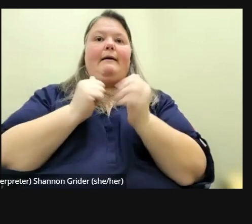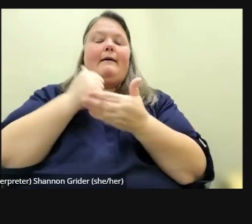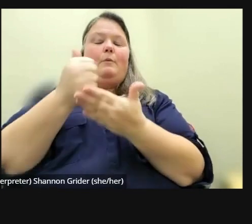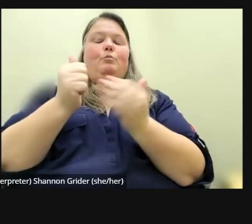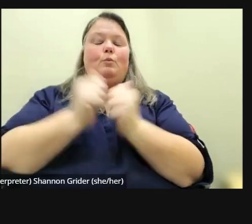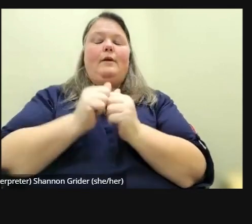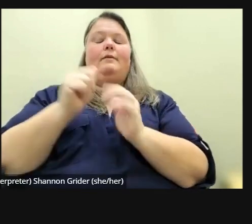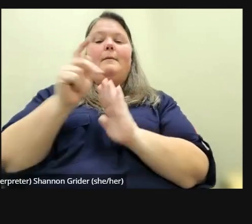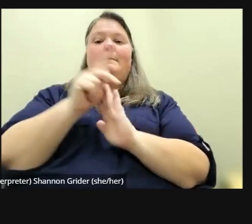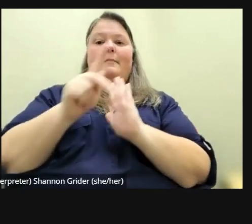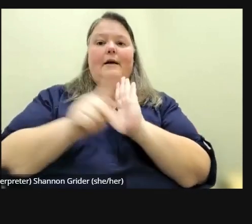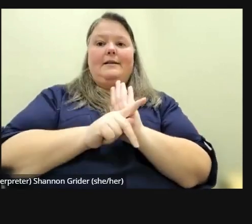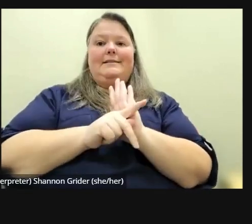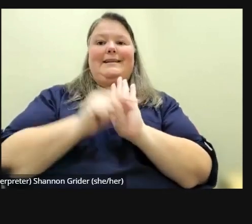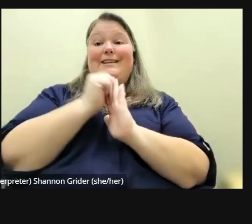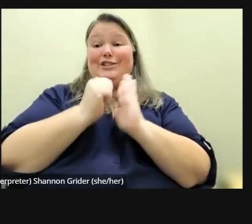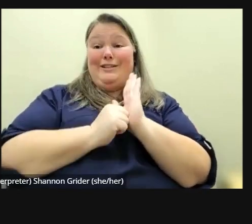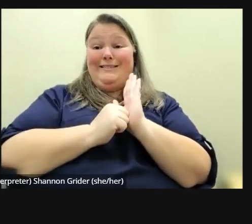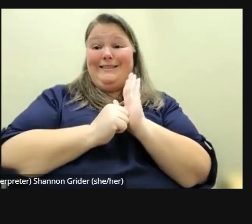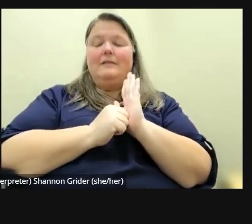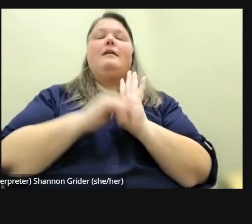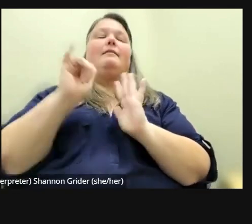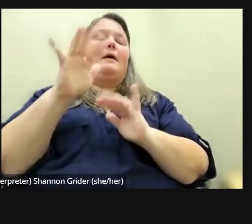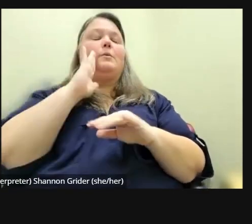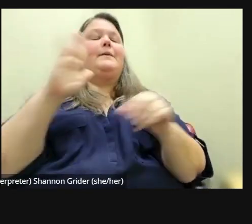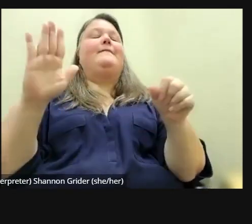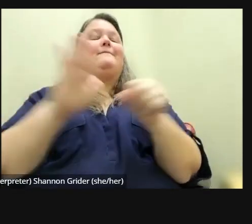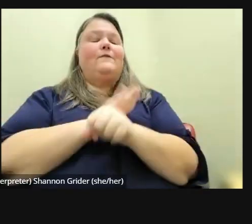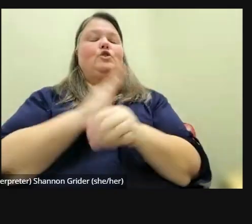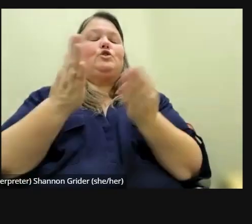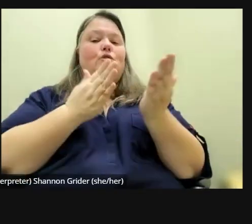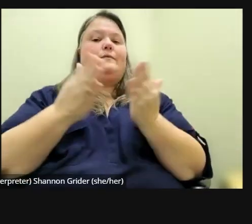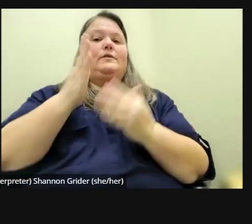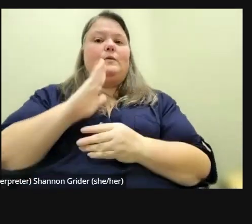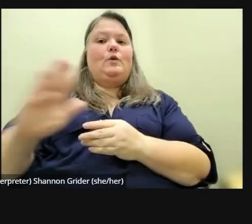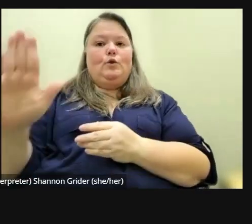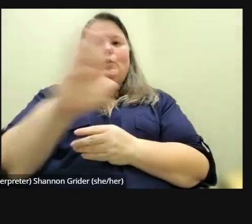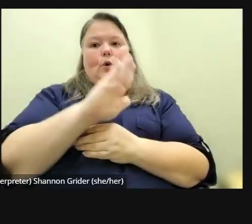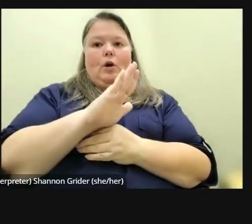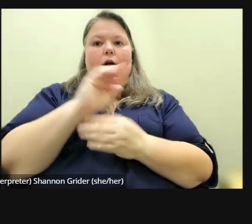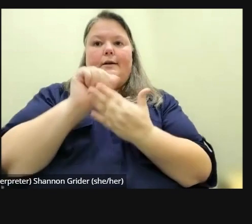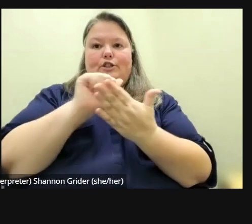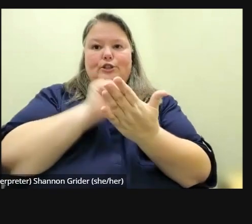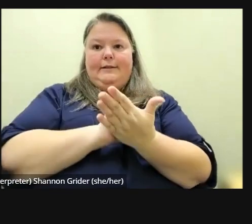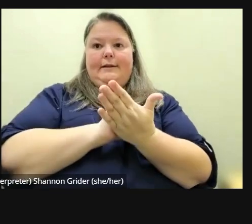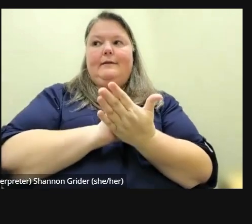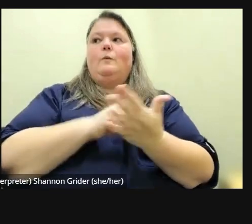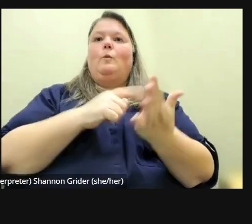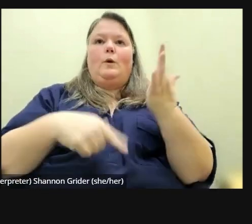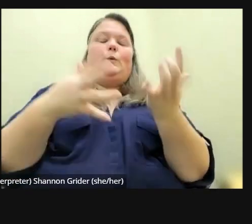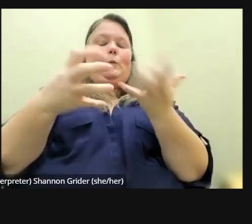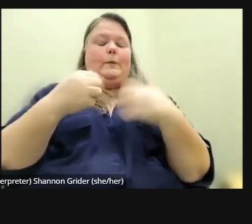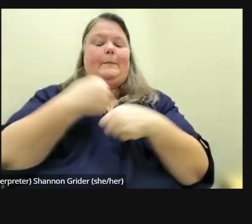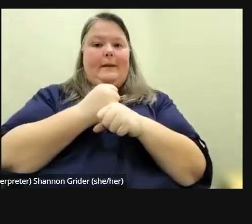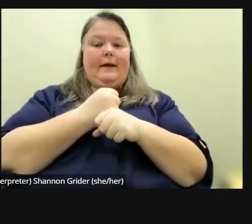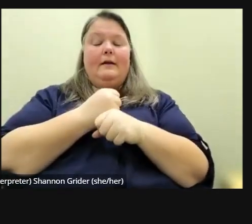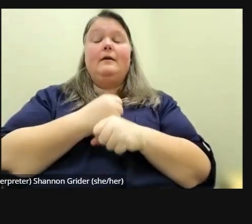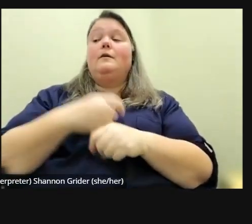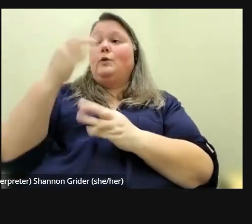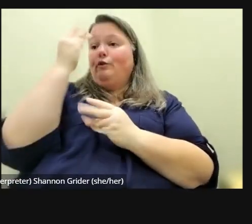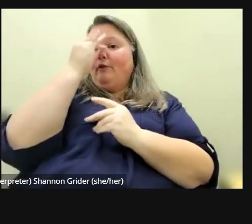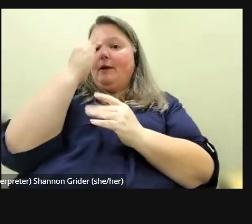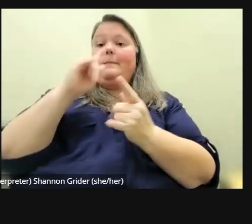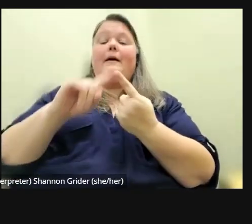in full service of the agenda you want to create. So as you're thinking about that 1-pager and the list of resources